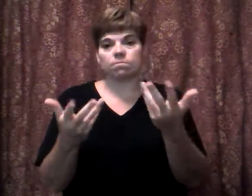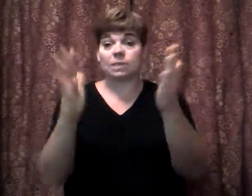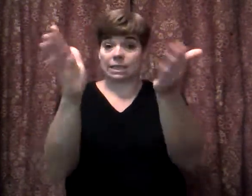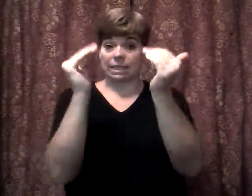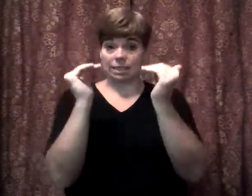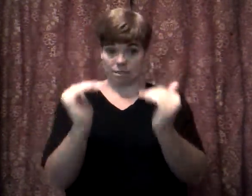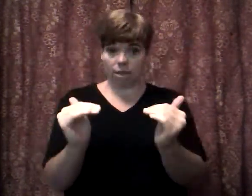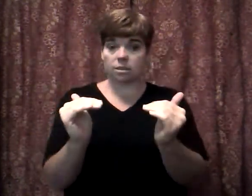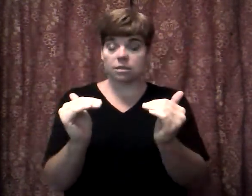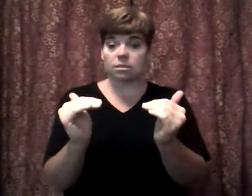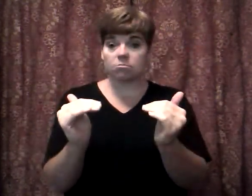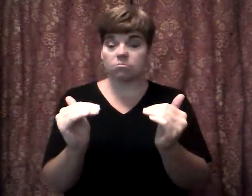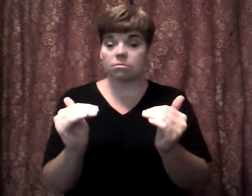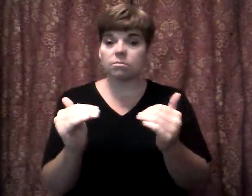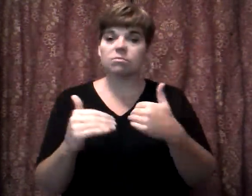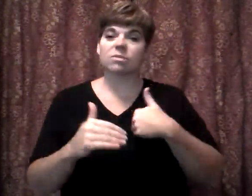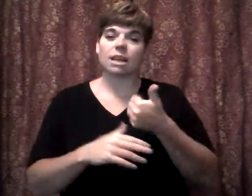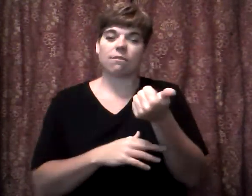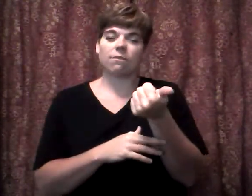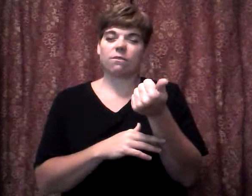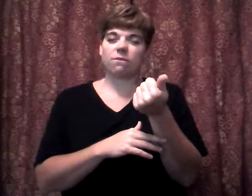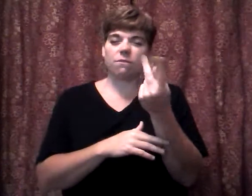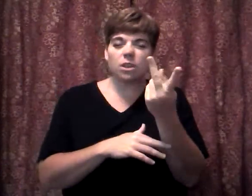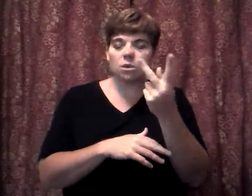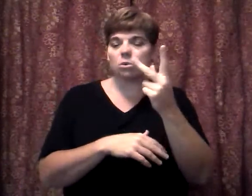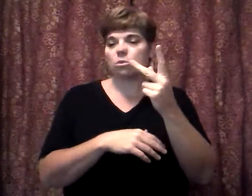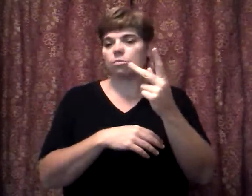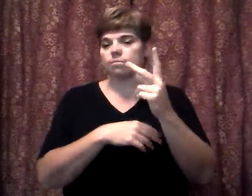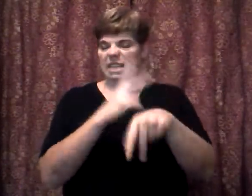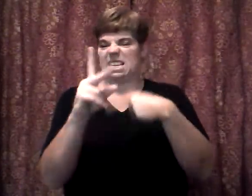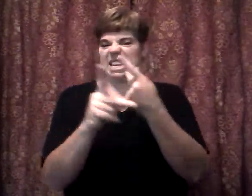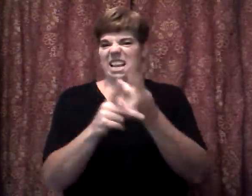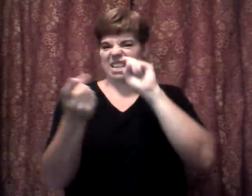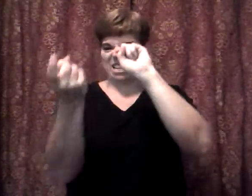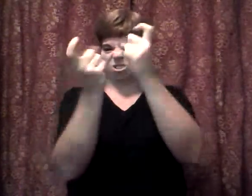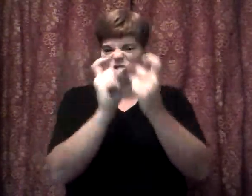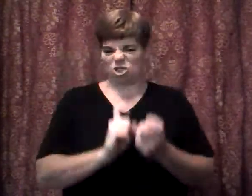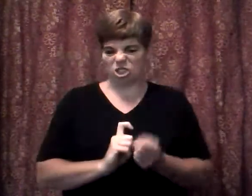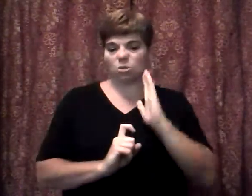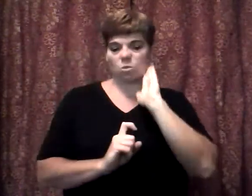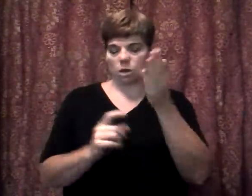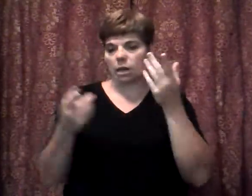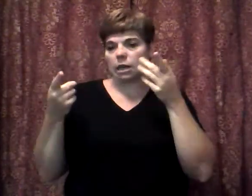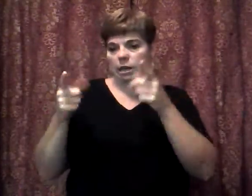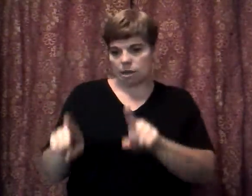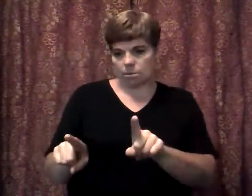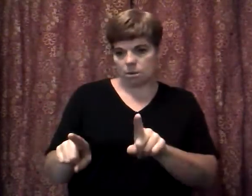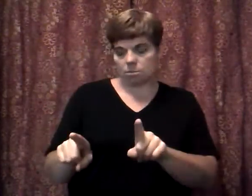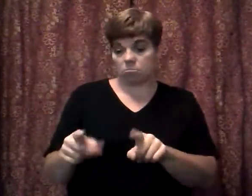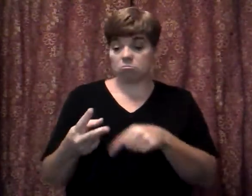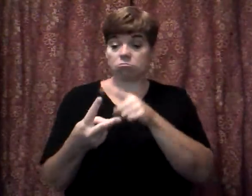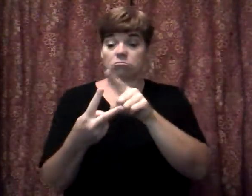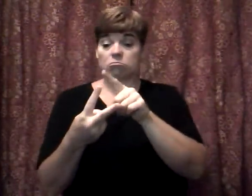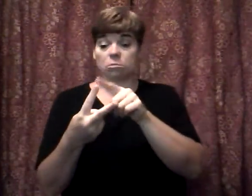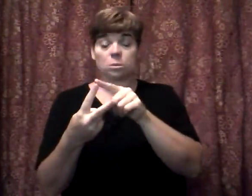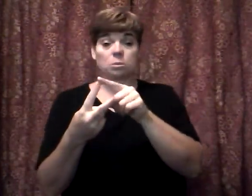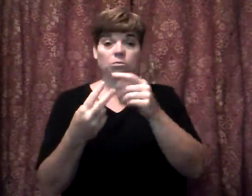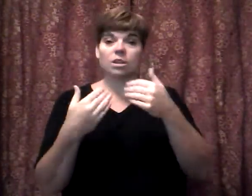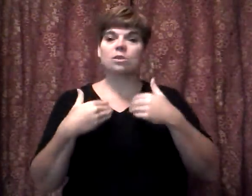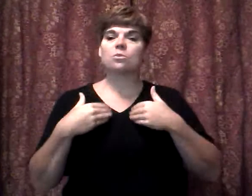couple different types of changes that happen. Okay, there is physical changes. Now, if you look at your notes here, physical change